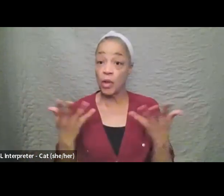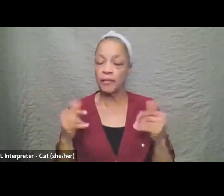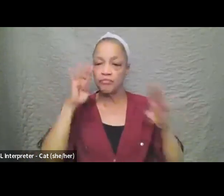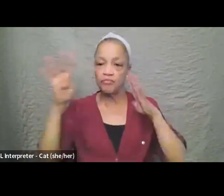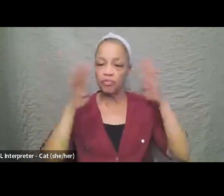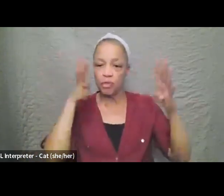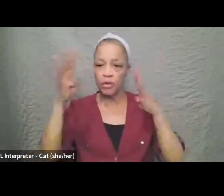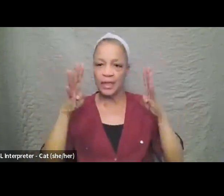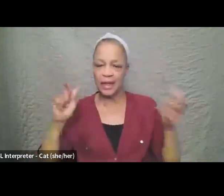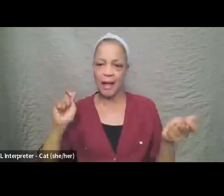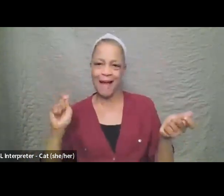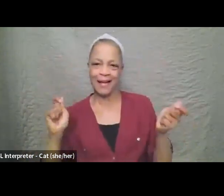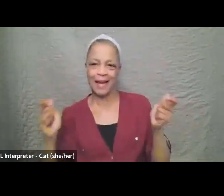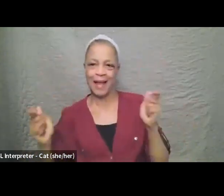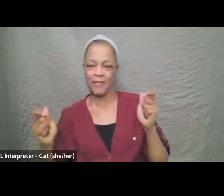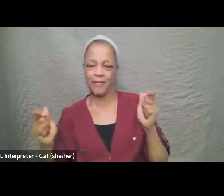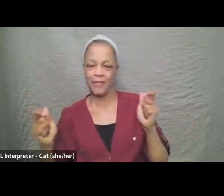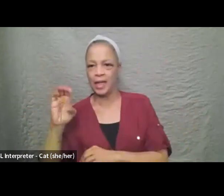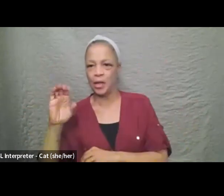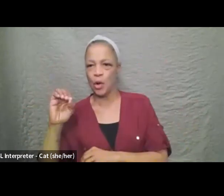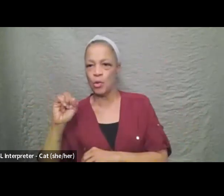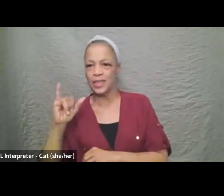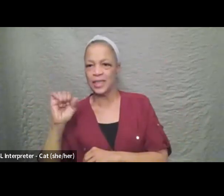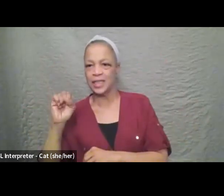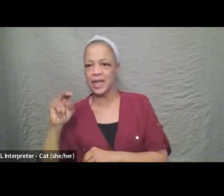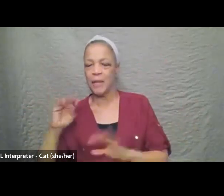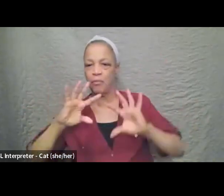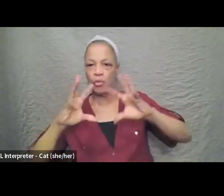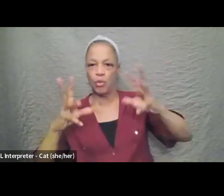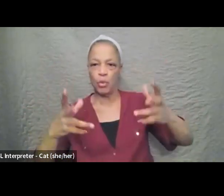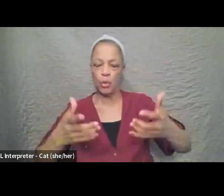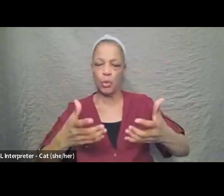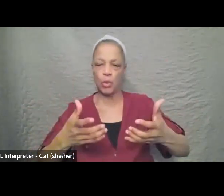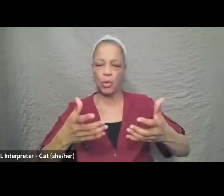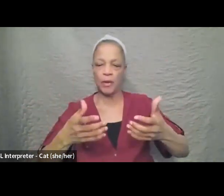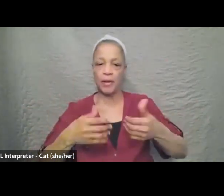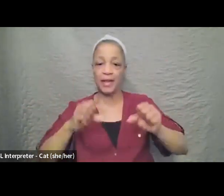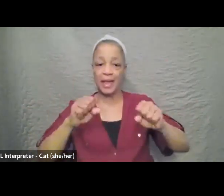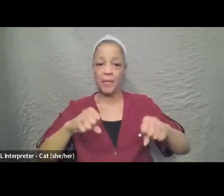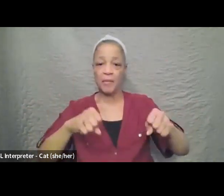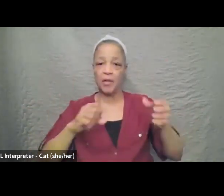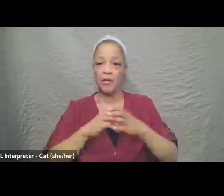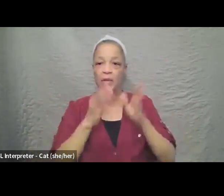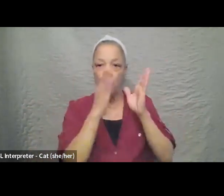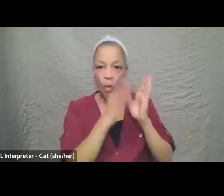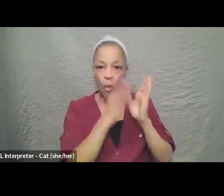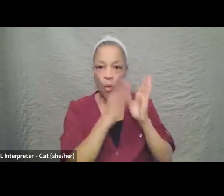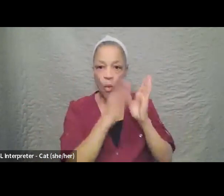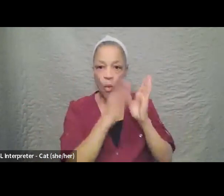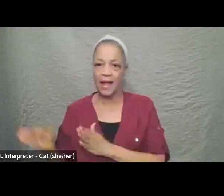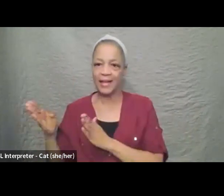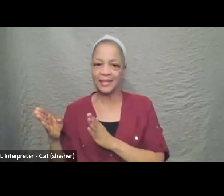an adaptive ecosystem capable of being discretely and topically organized, which